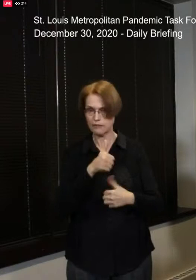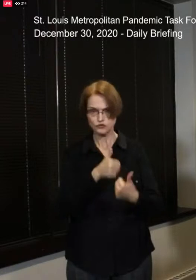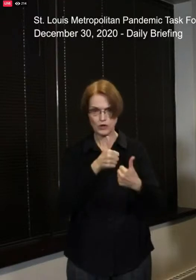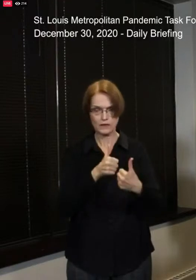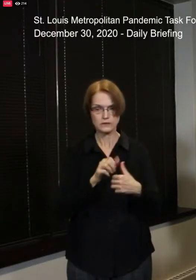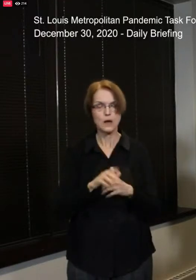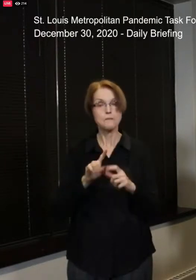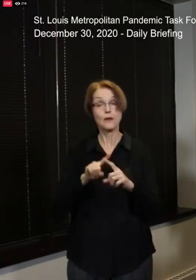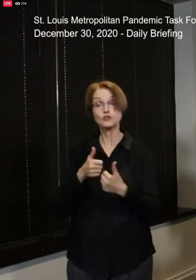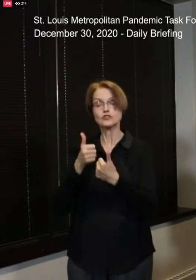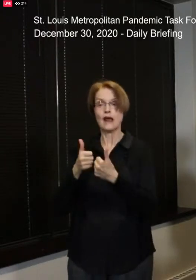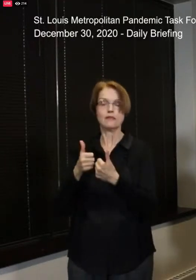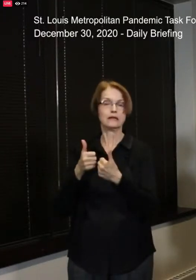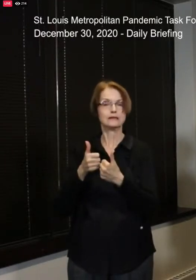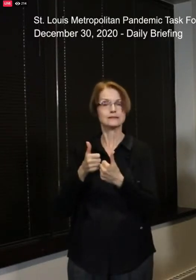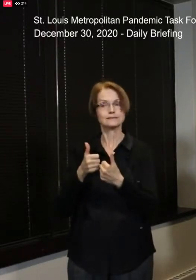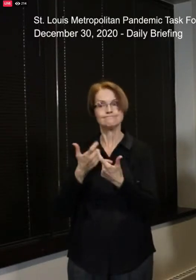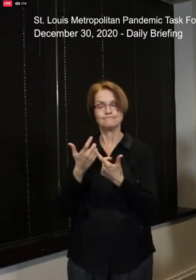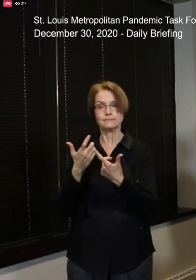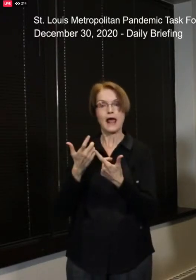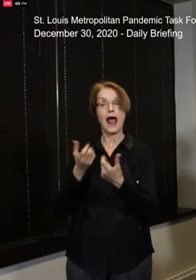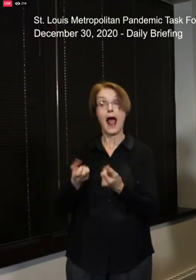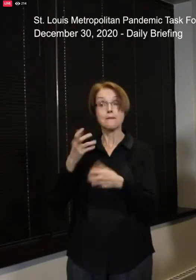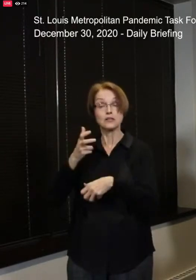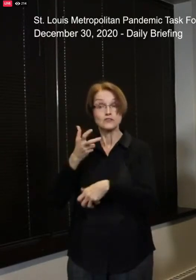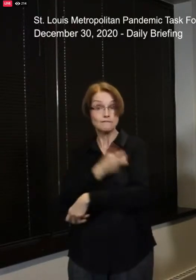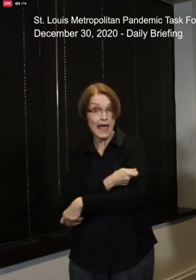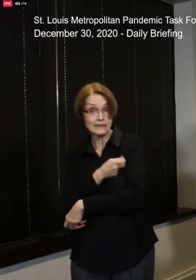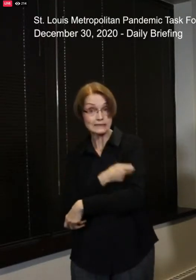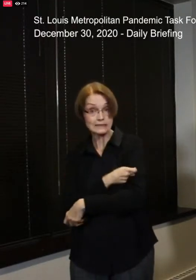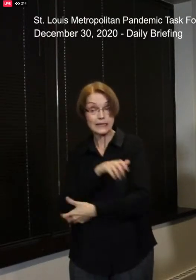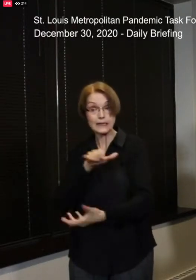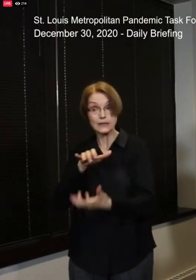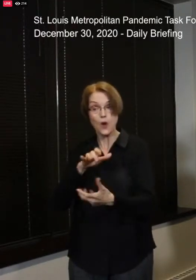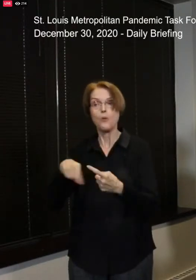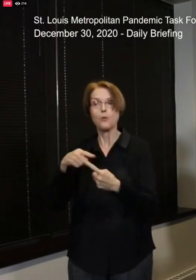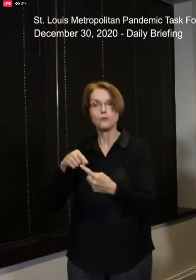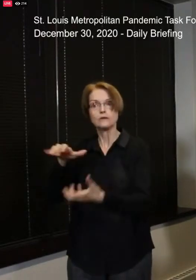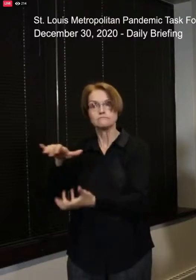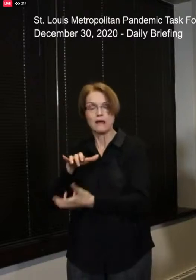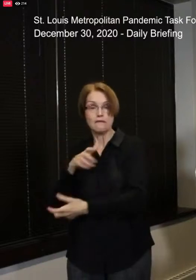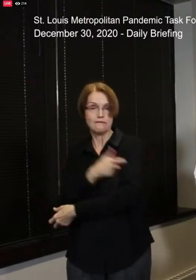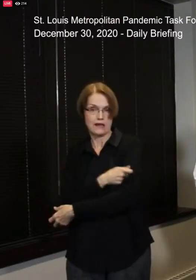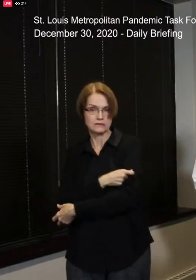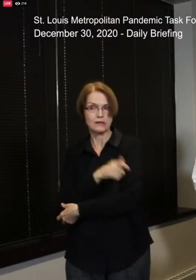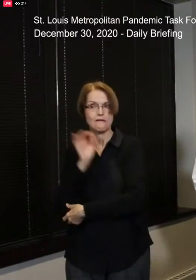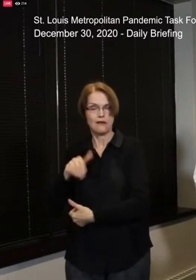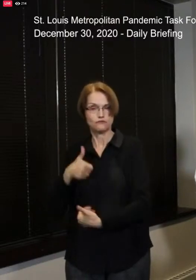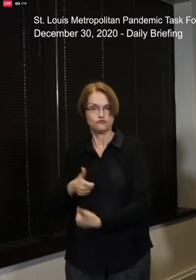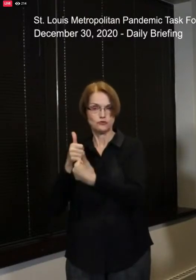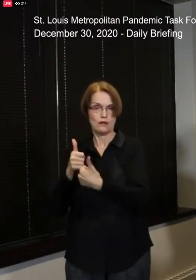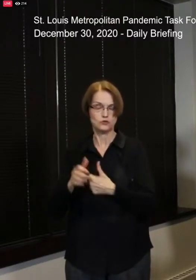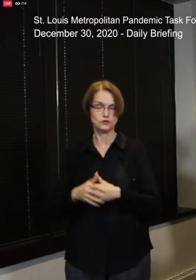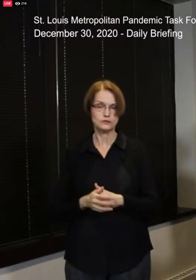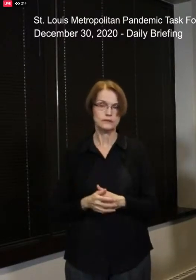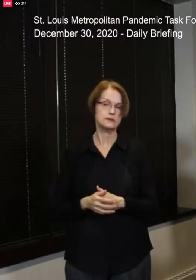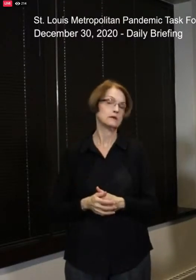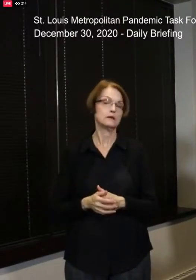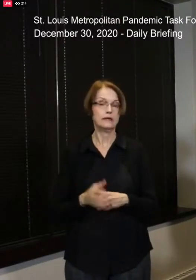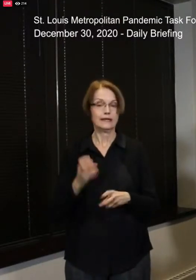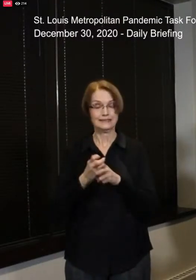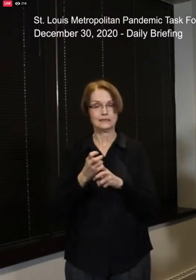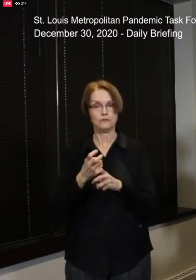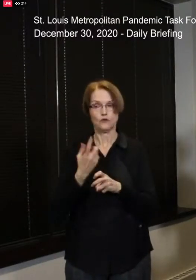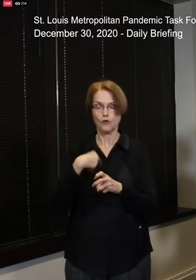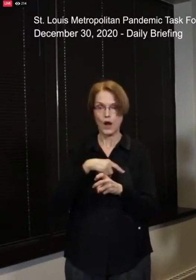of vaccine and the timing of when we're going to get delivery. So it's very difficult for us